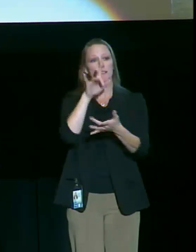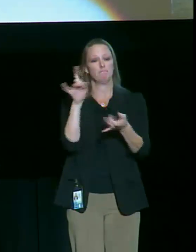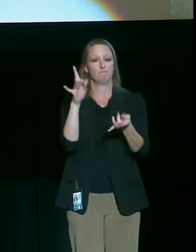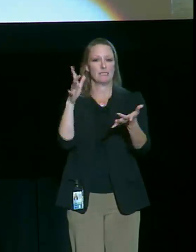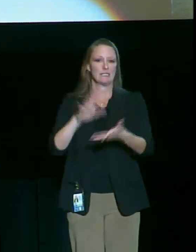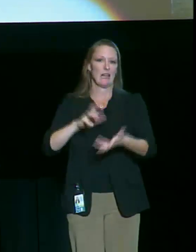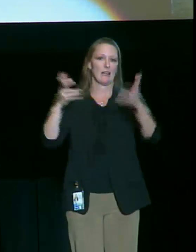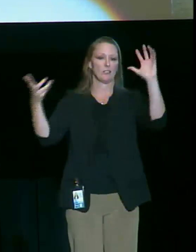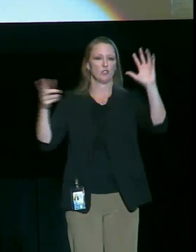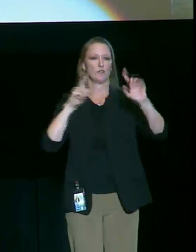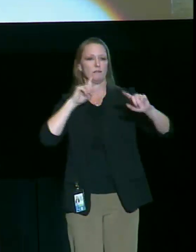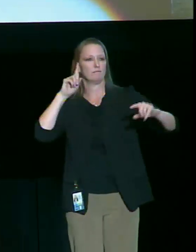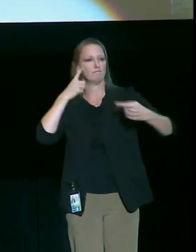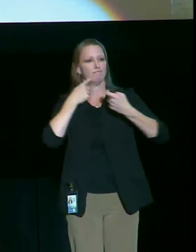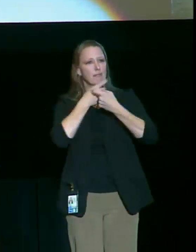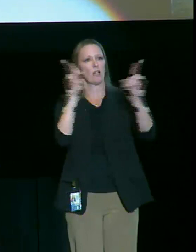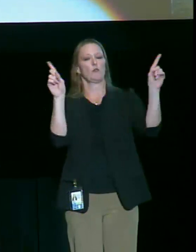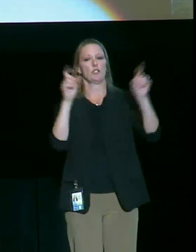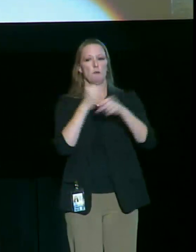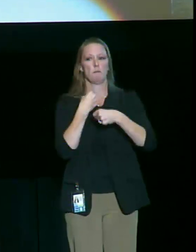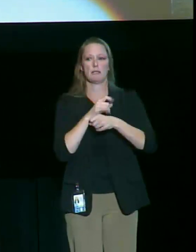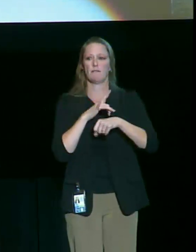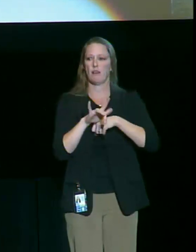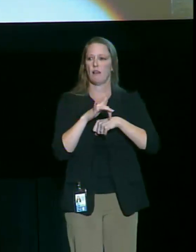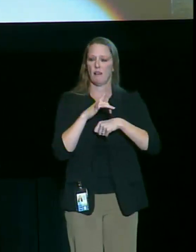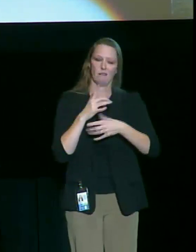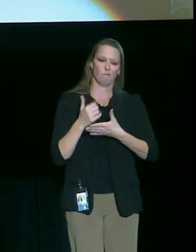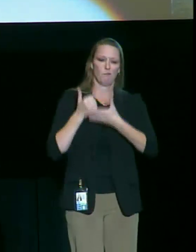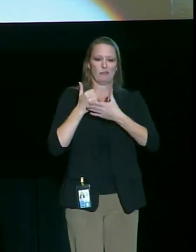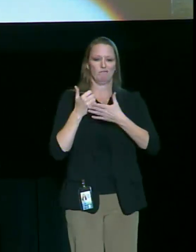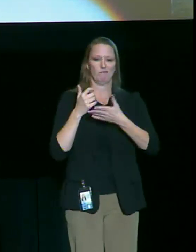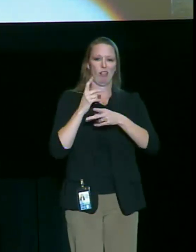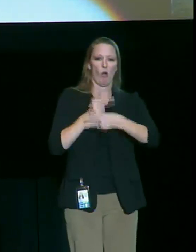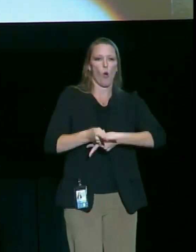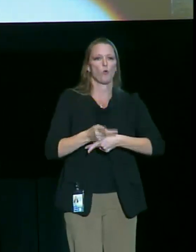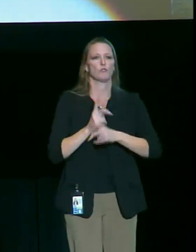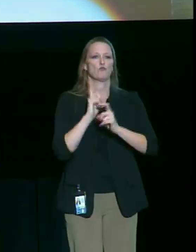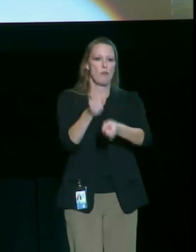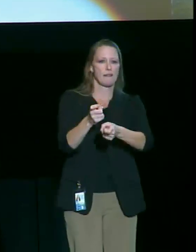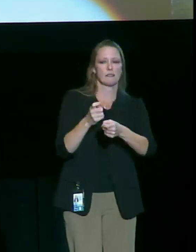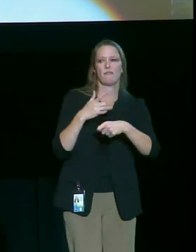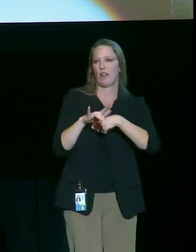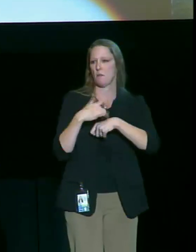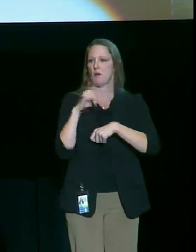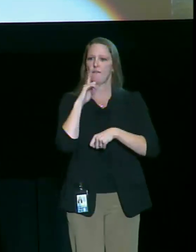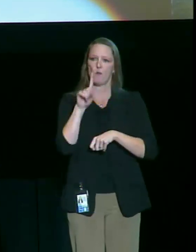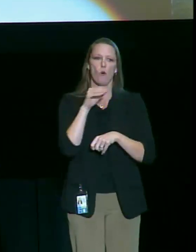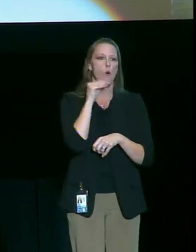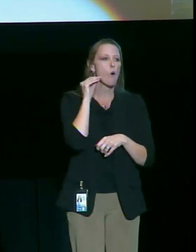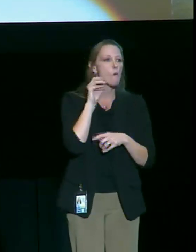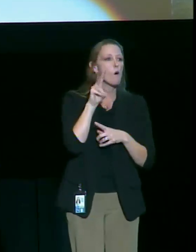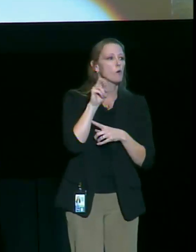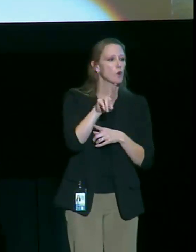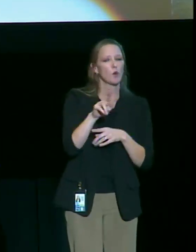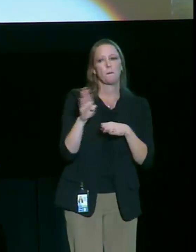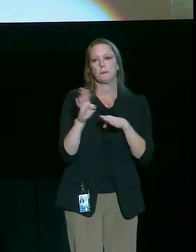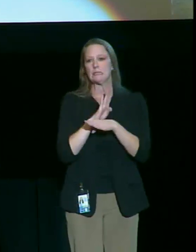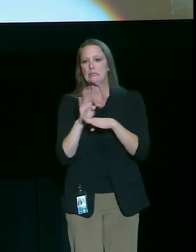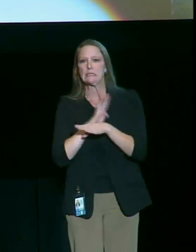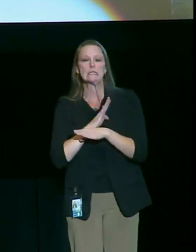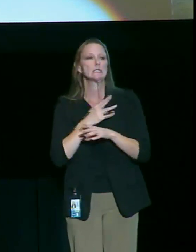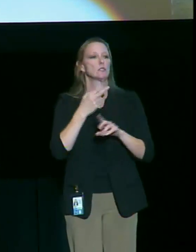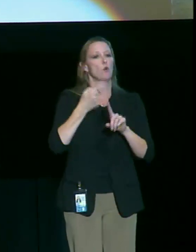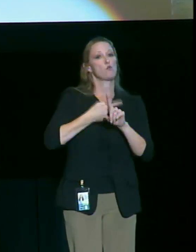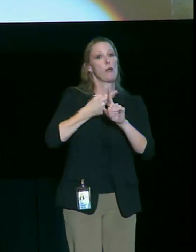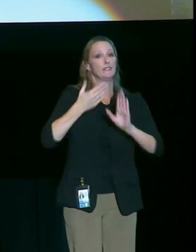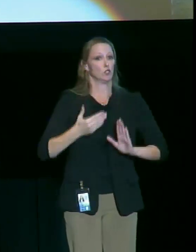available loans, grants, and other assistance to renters, homeowners, and businesses. If